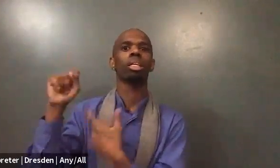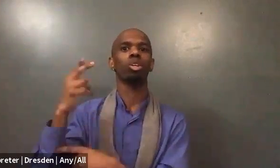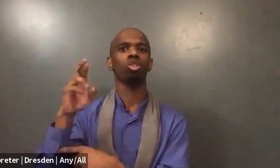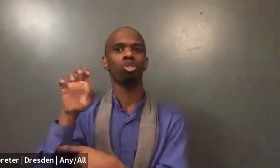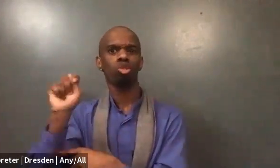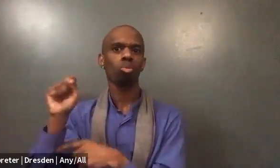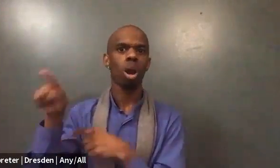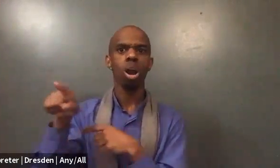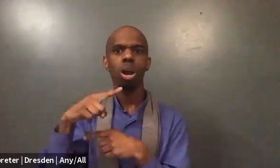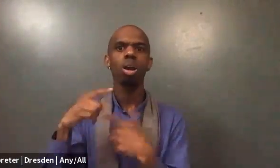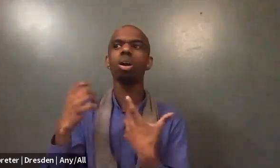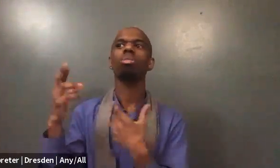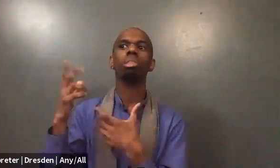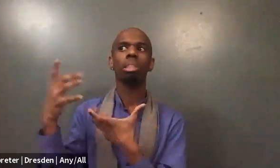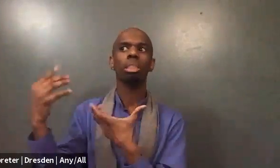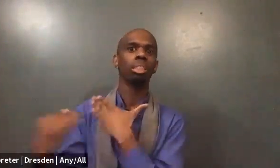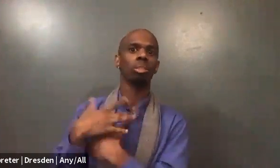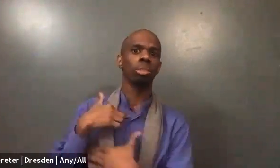who can tell.